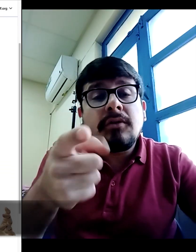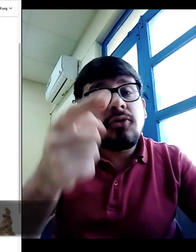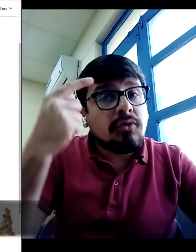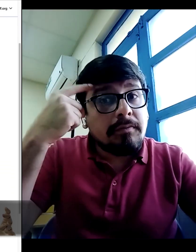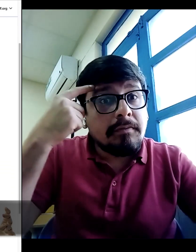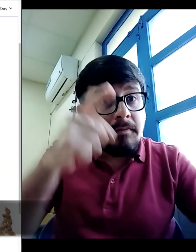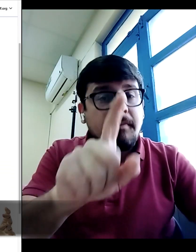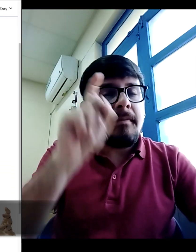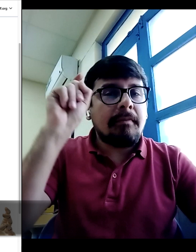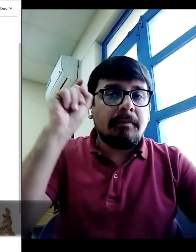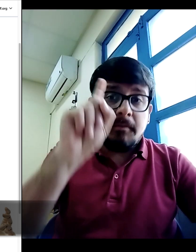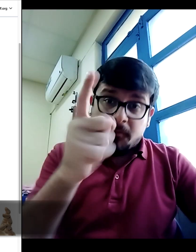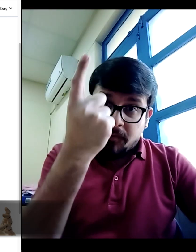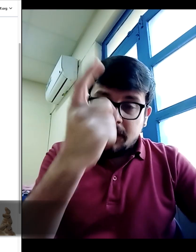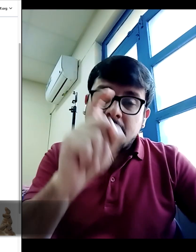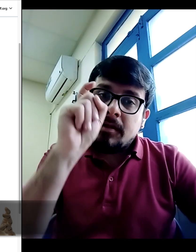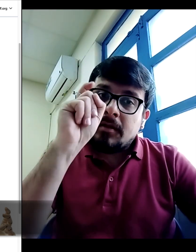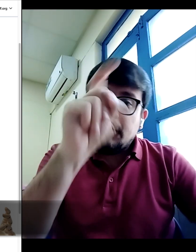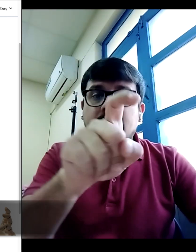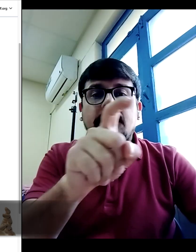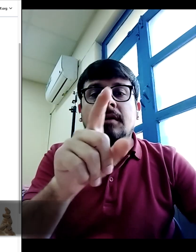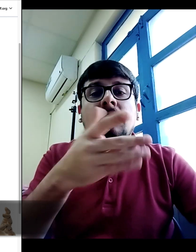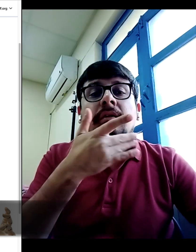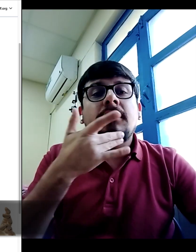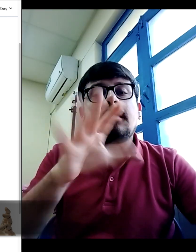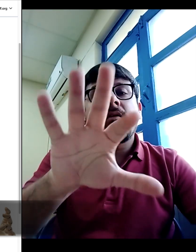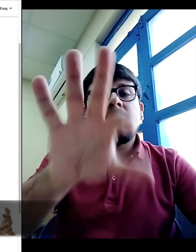So I will start with selecting games.